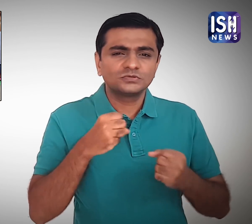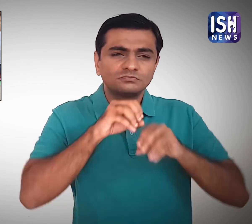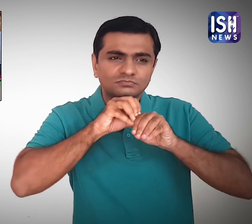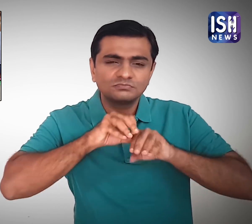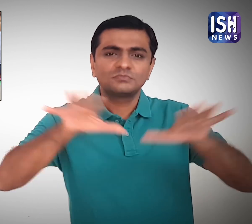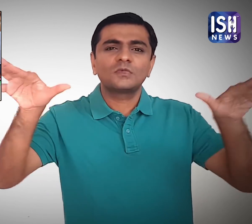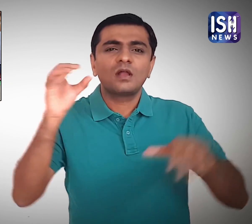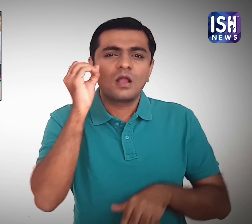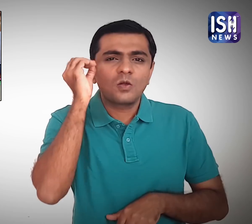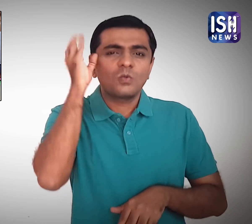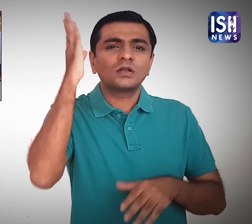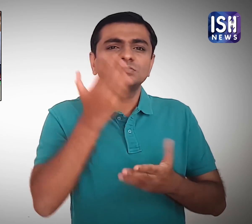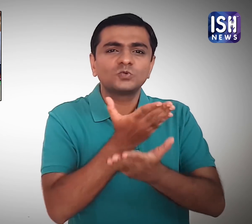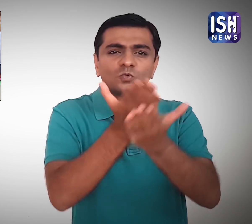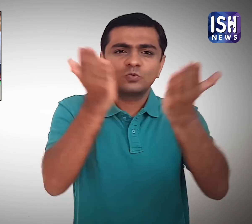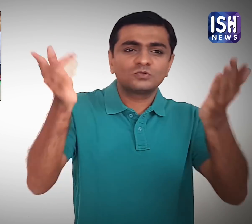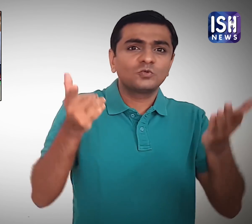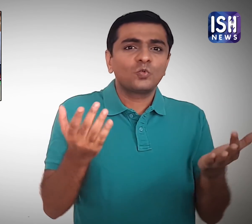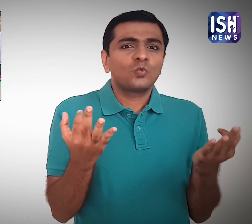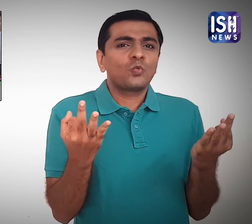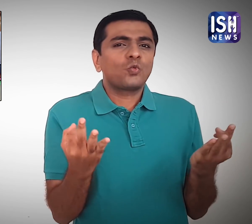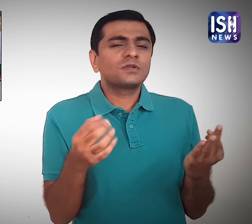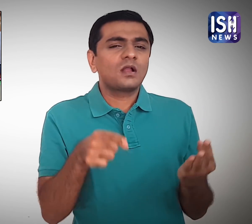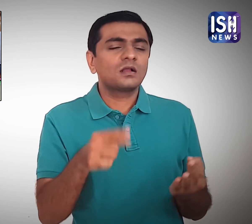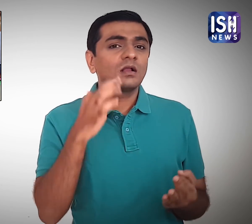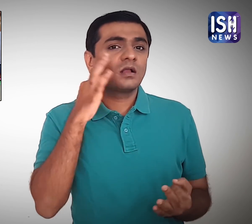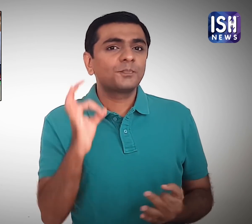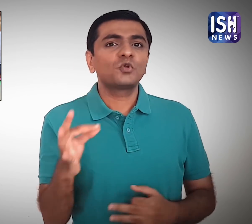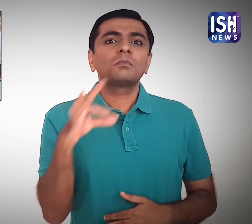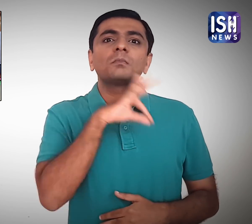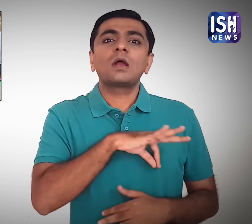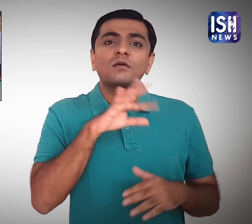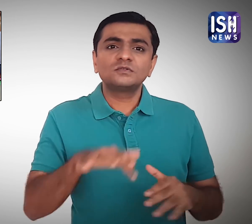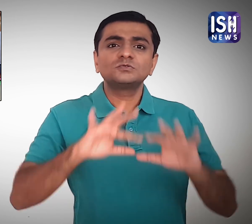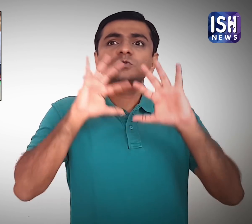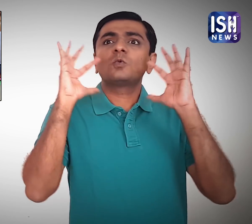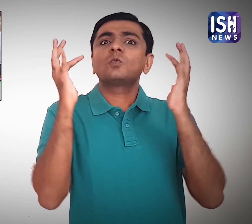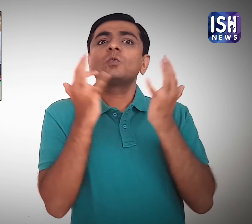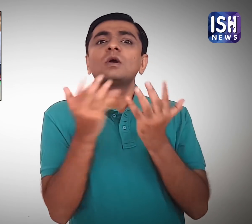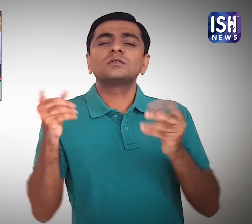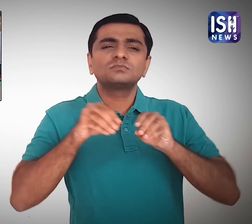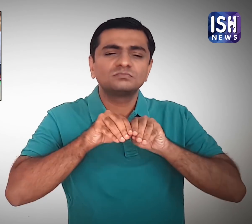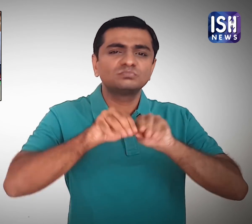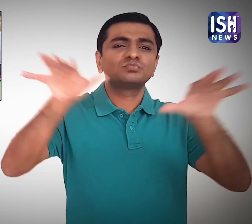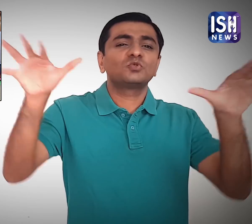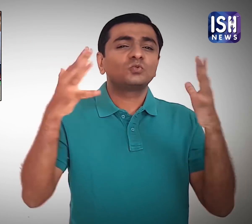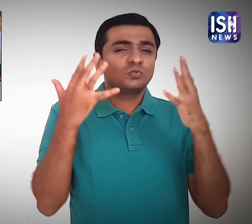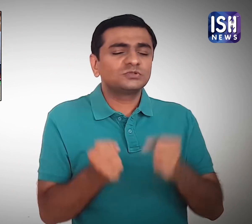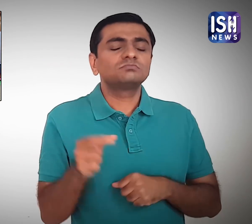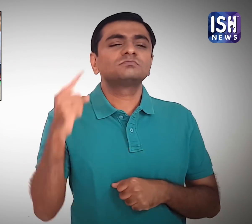Narendra Modi was very interested in spreading awareness about the benefits of yoga across the world.